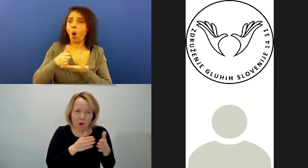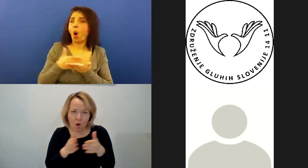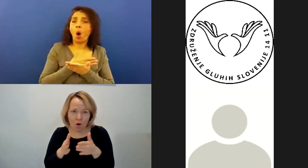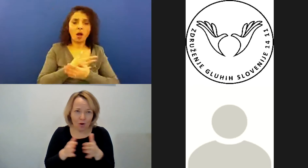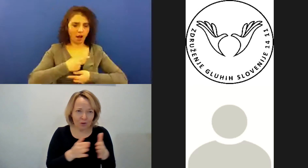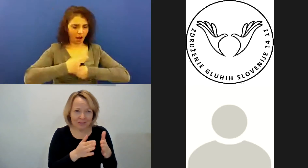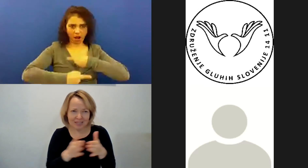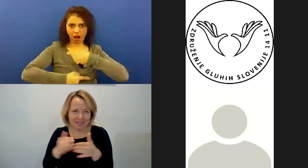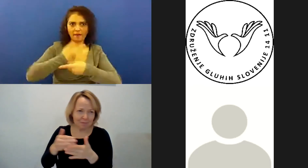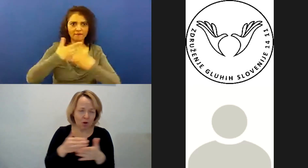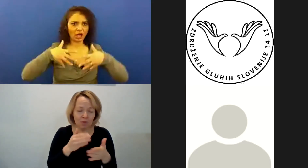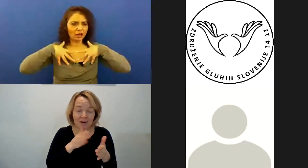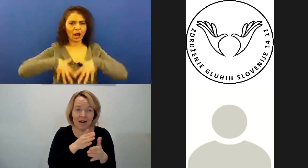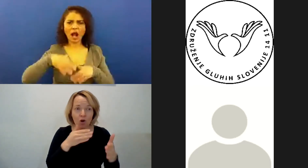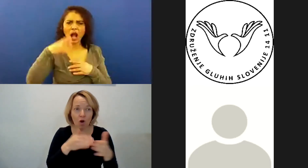charisma.